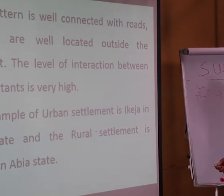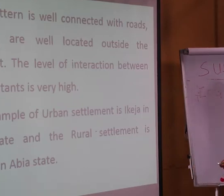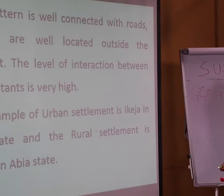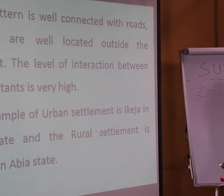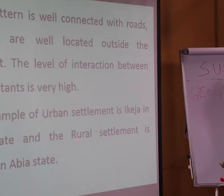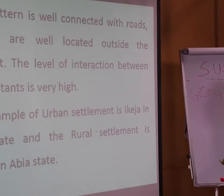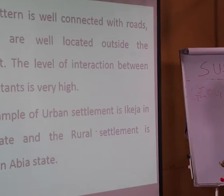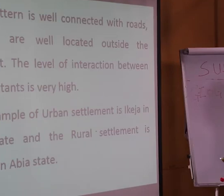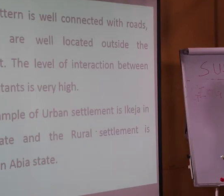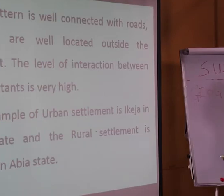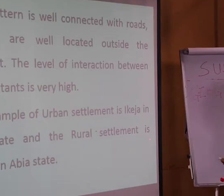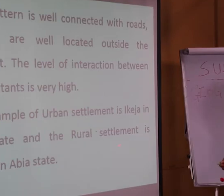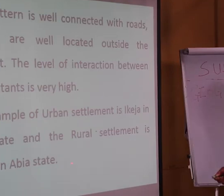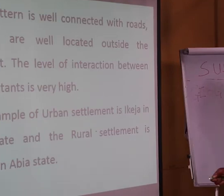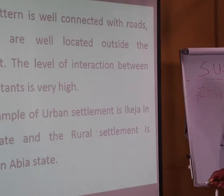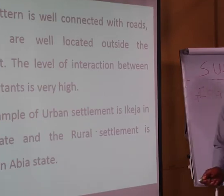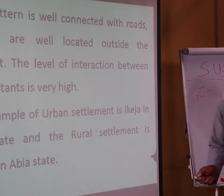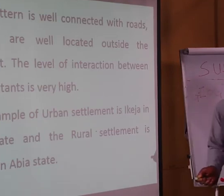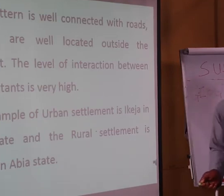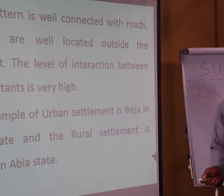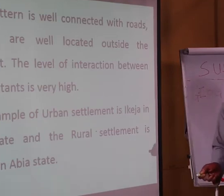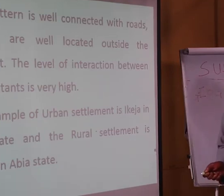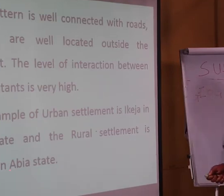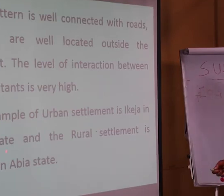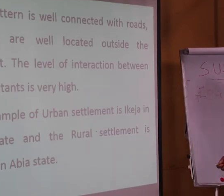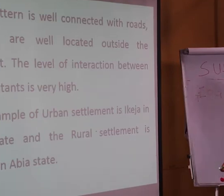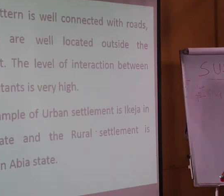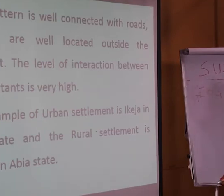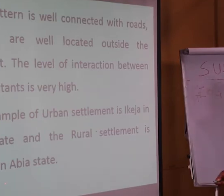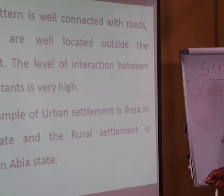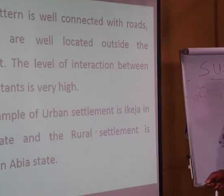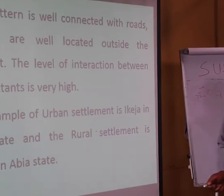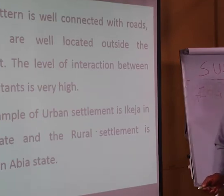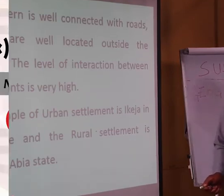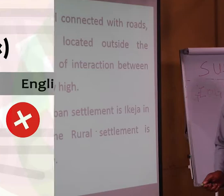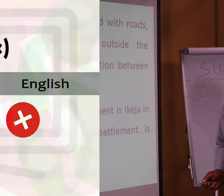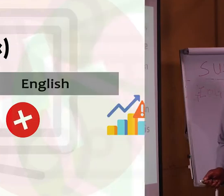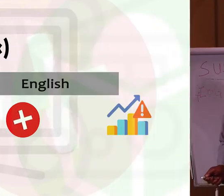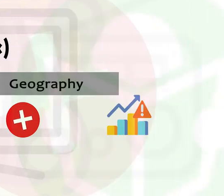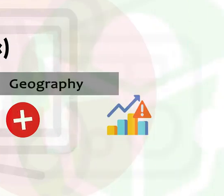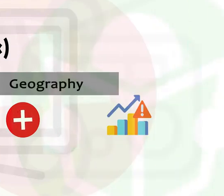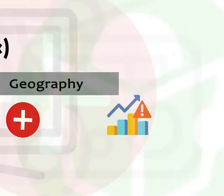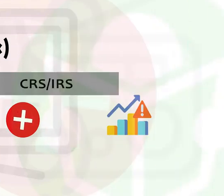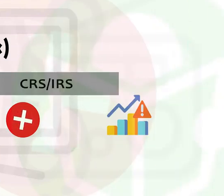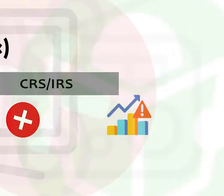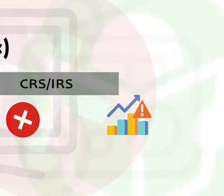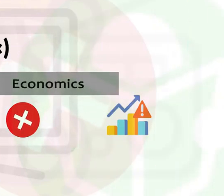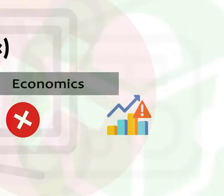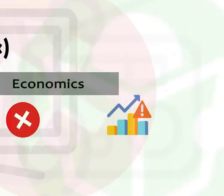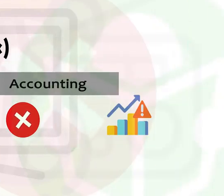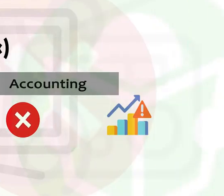And in rural settlement is Ozukwole in Abia State.